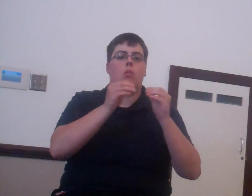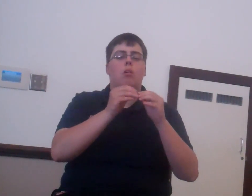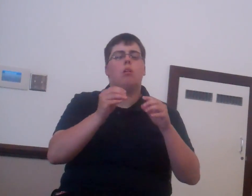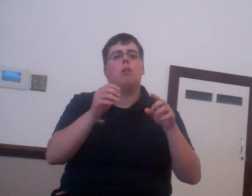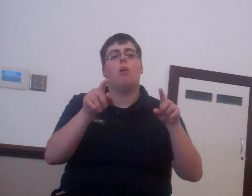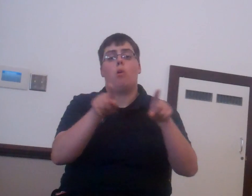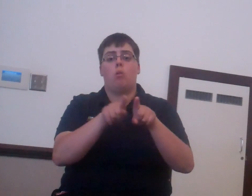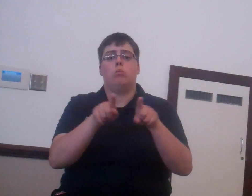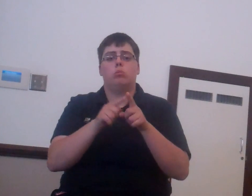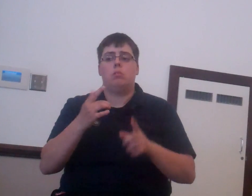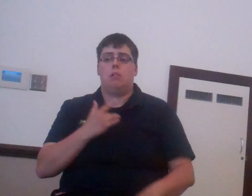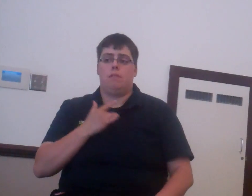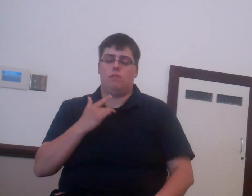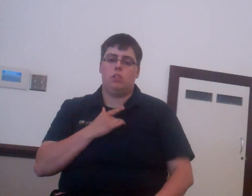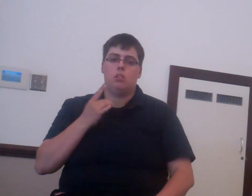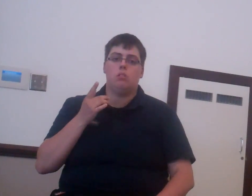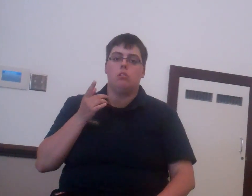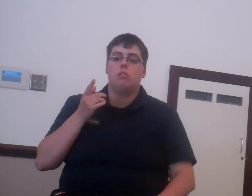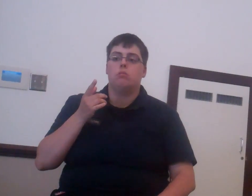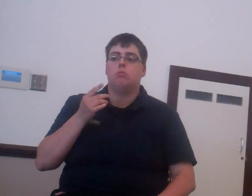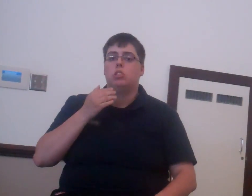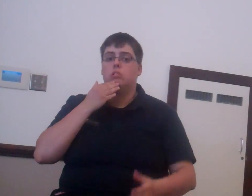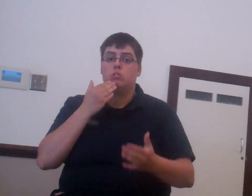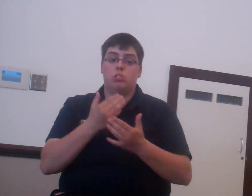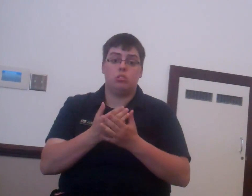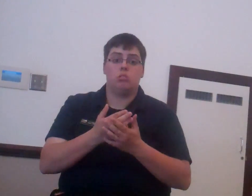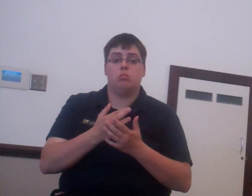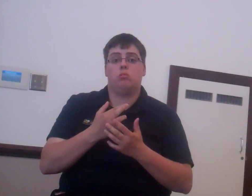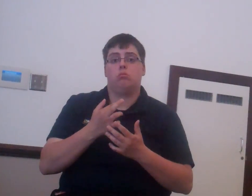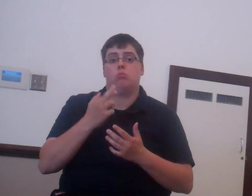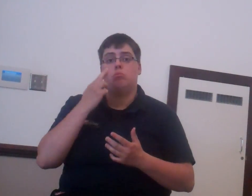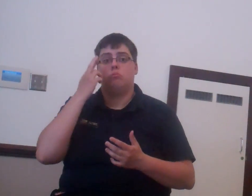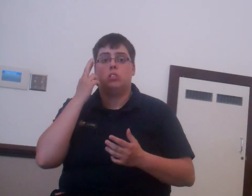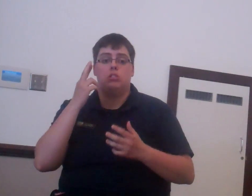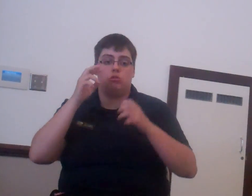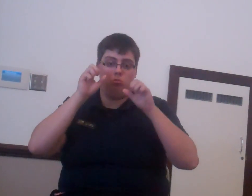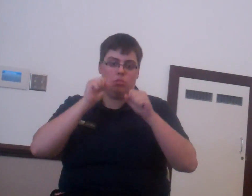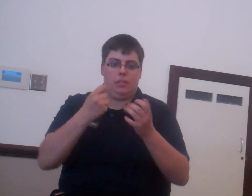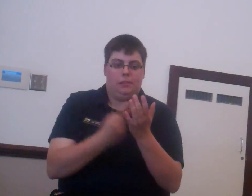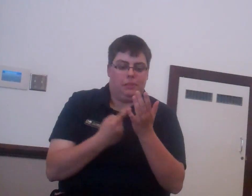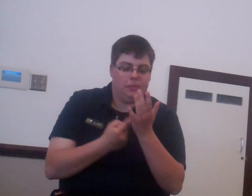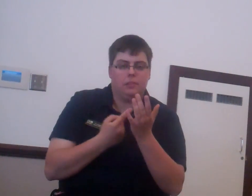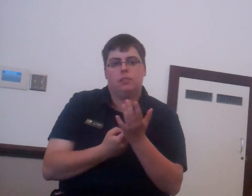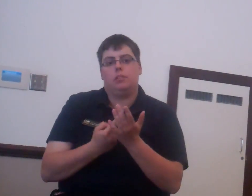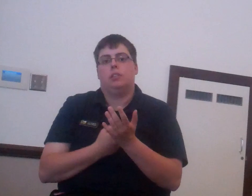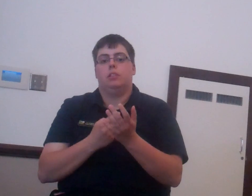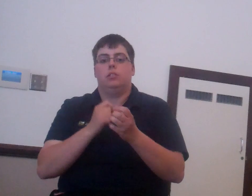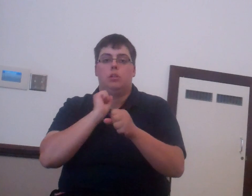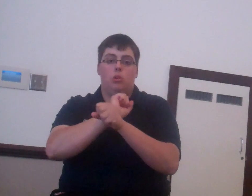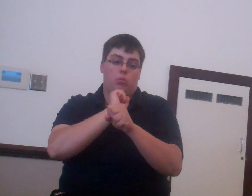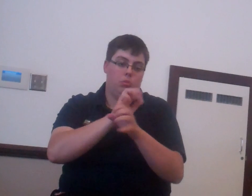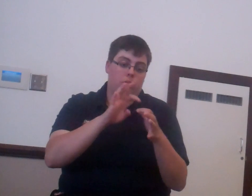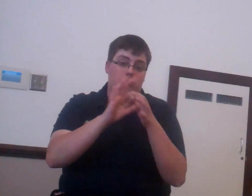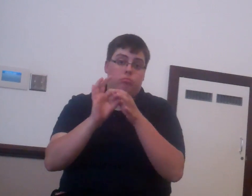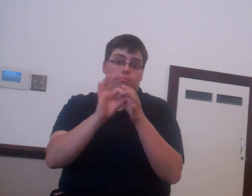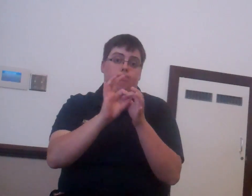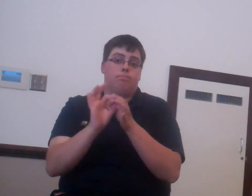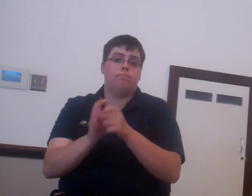reason for why we are talking about workplace relationships in a class like this, right? So when we are at